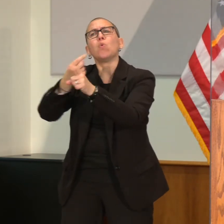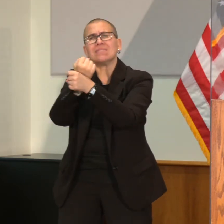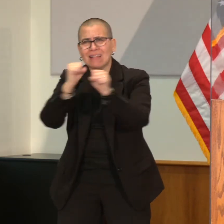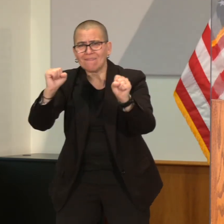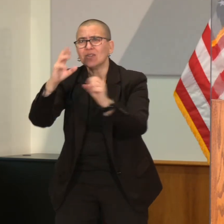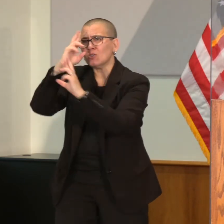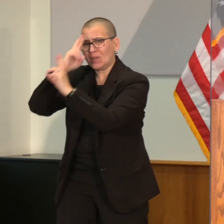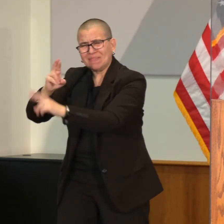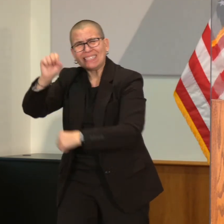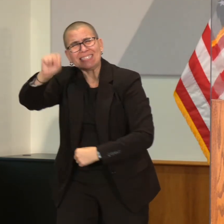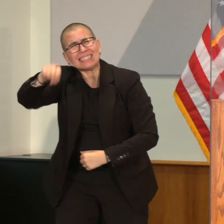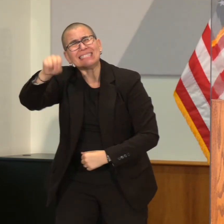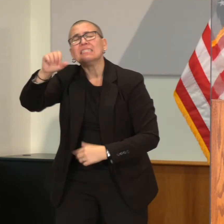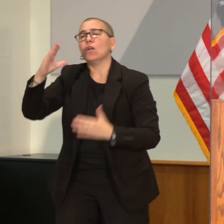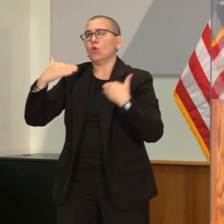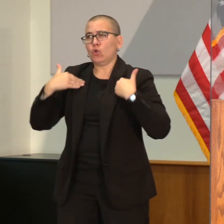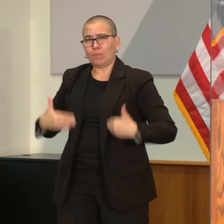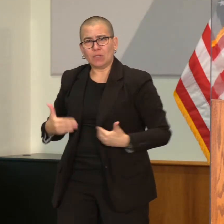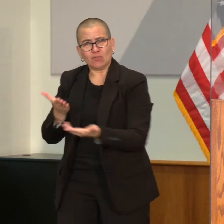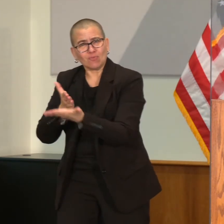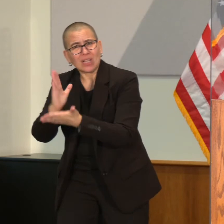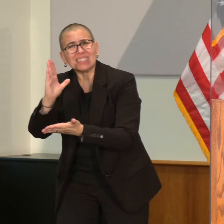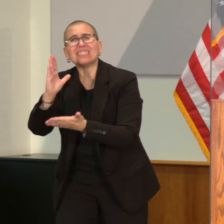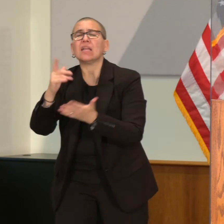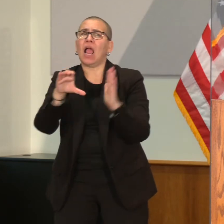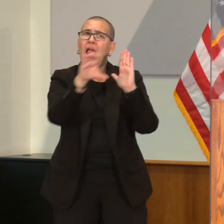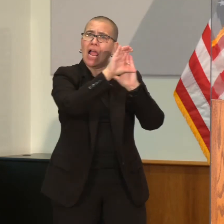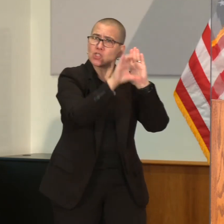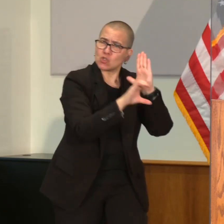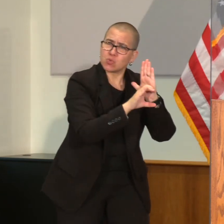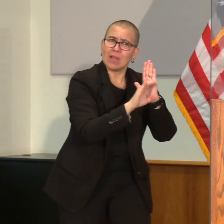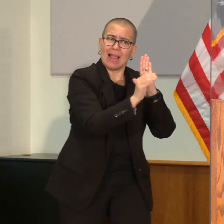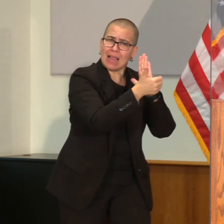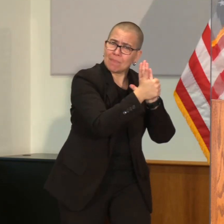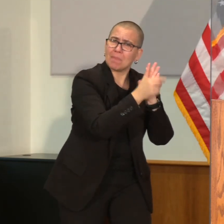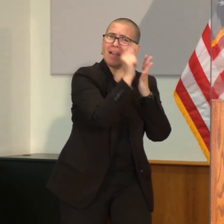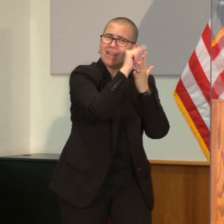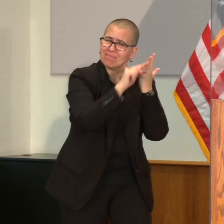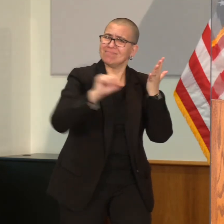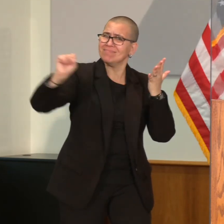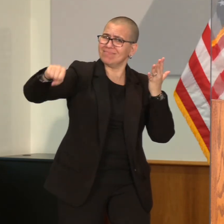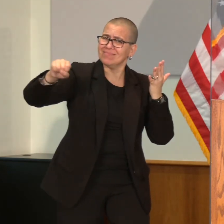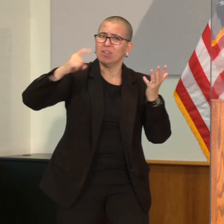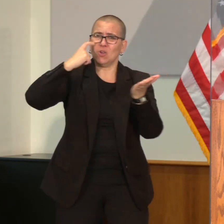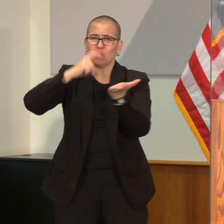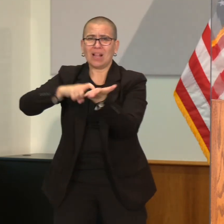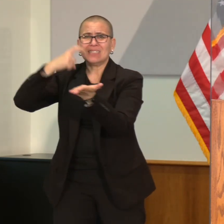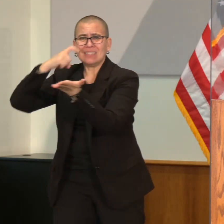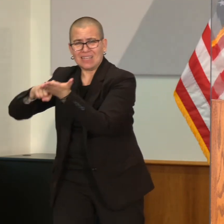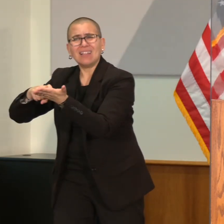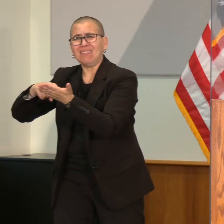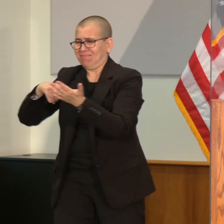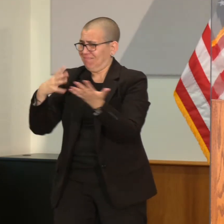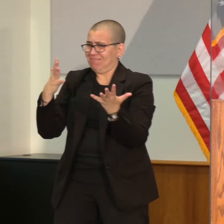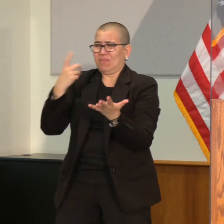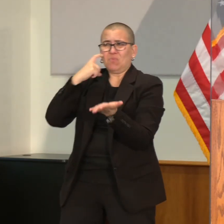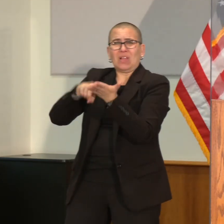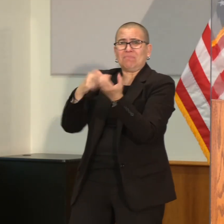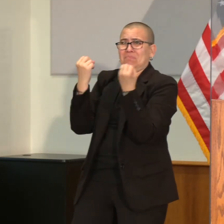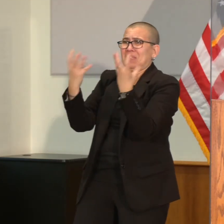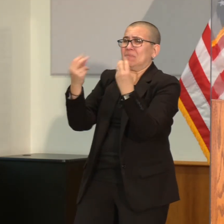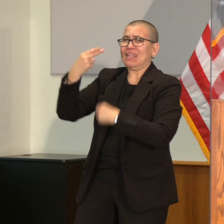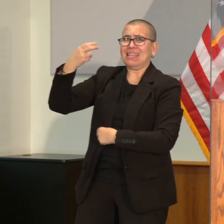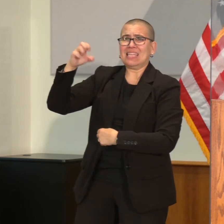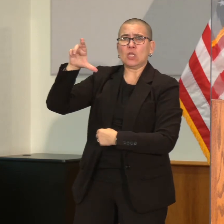constitutional rights. It must be acknowledged that there are heroic law enforcement officers who go to work every